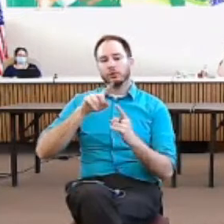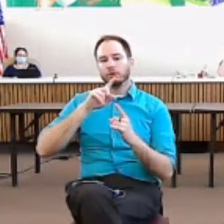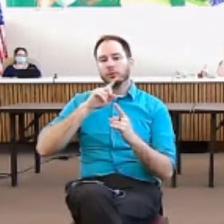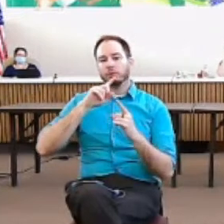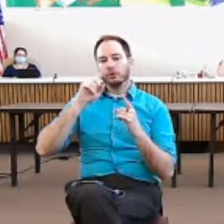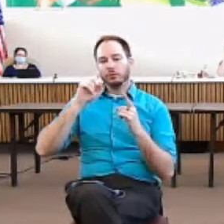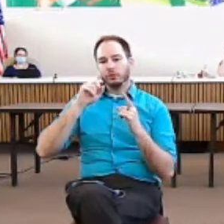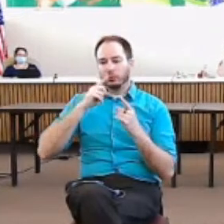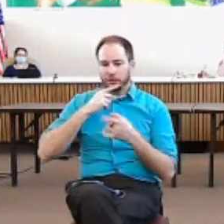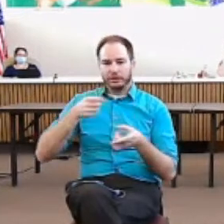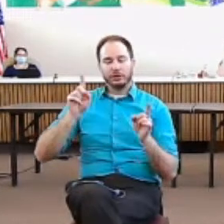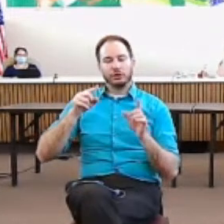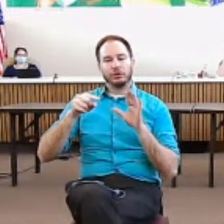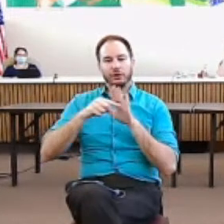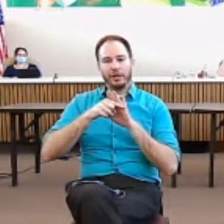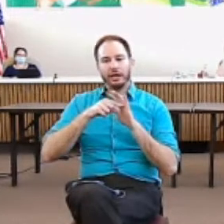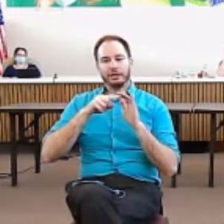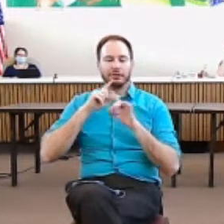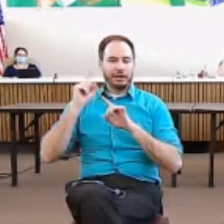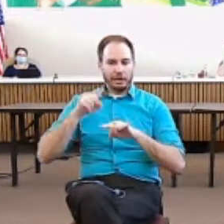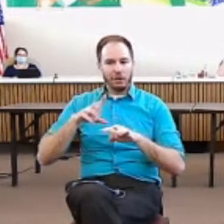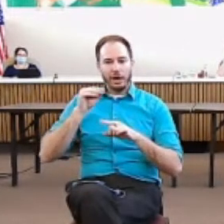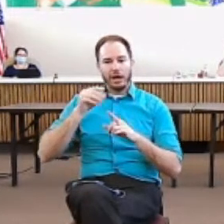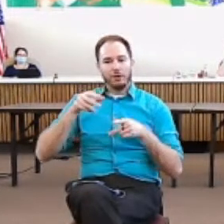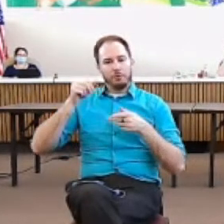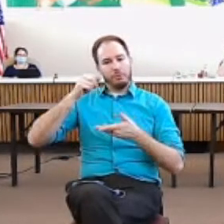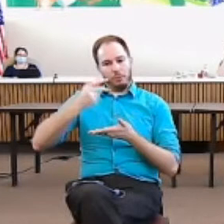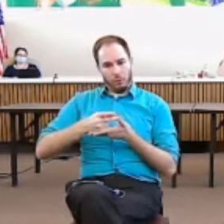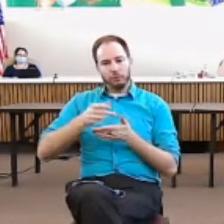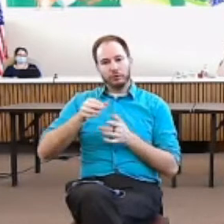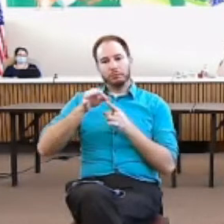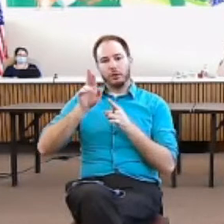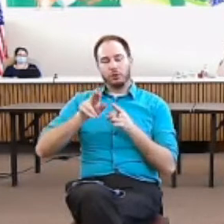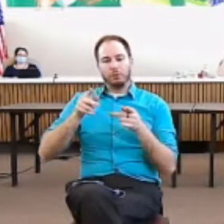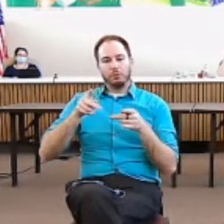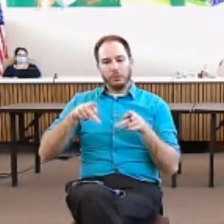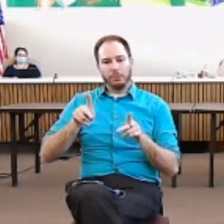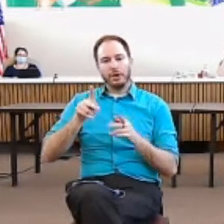negative declaration and approve special use permit application number